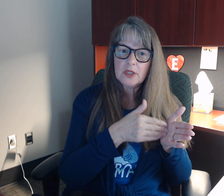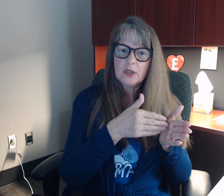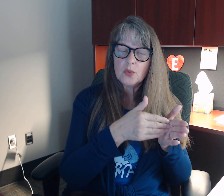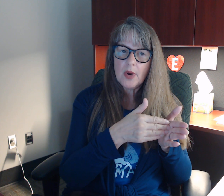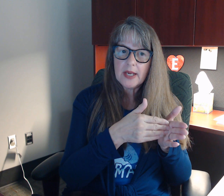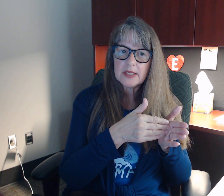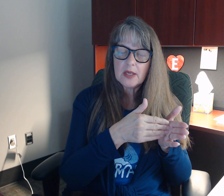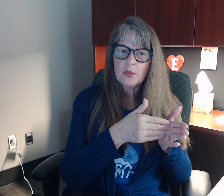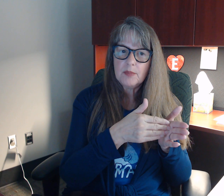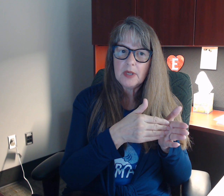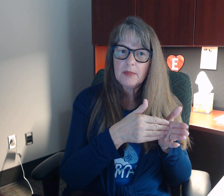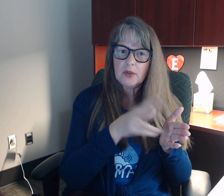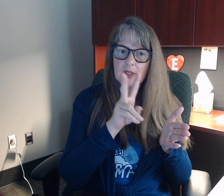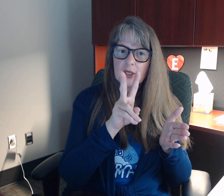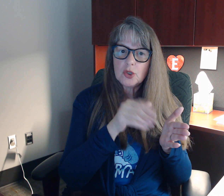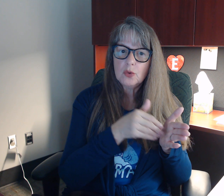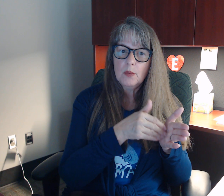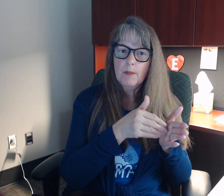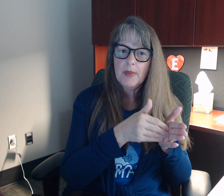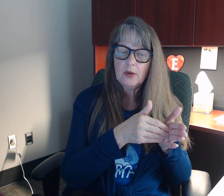it twice, it would be a million, like $2 million.